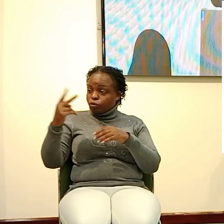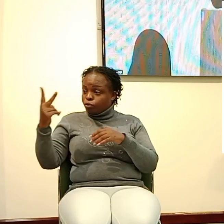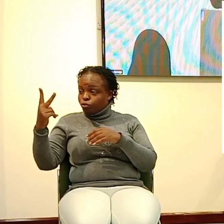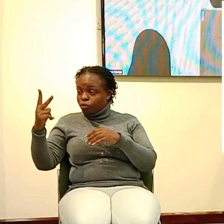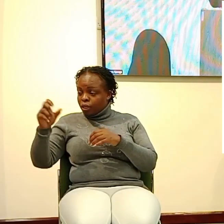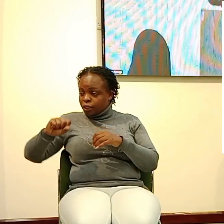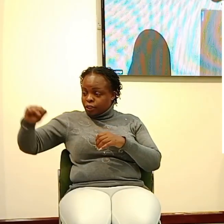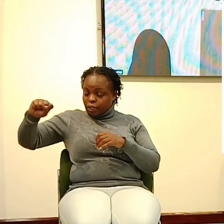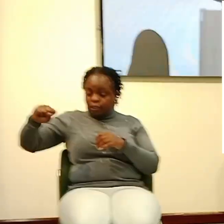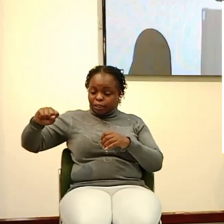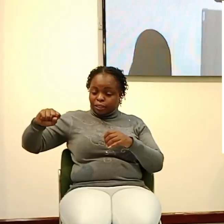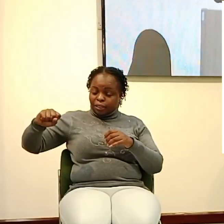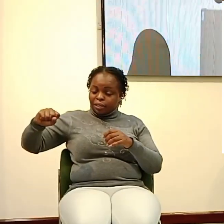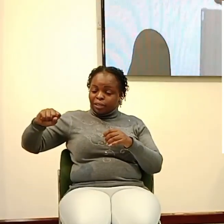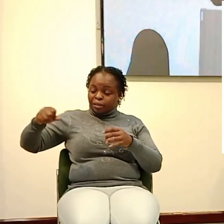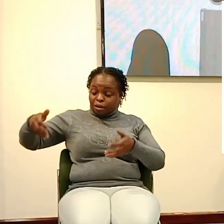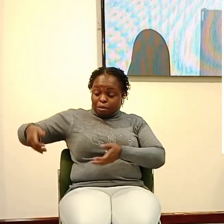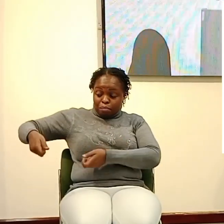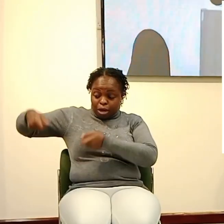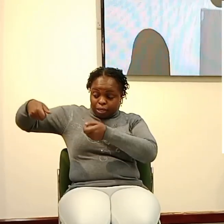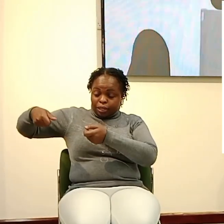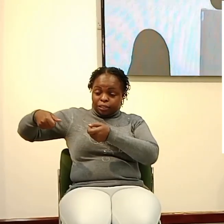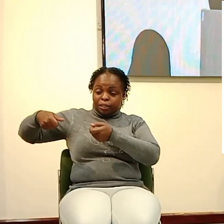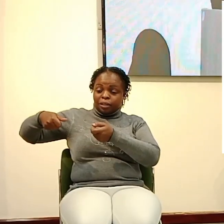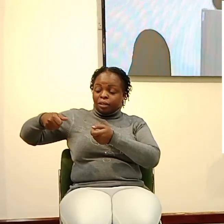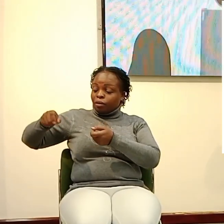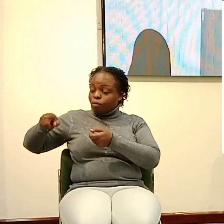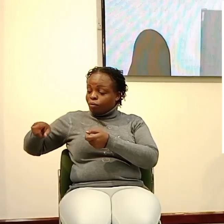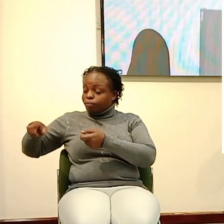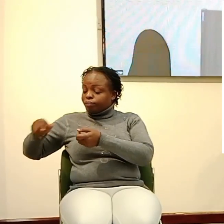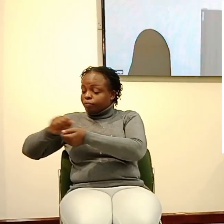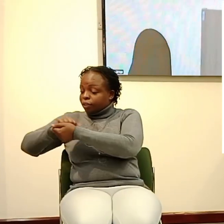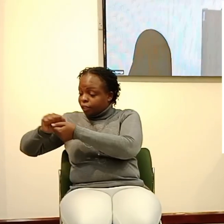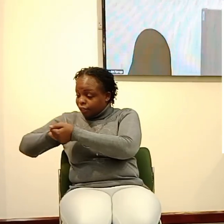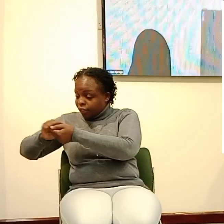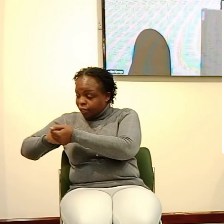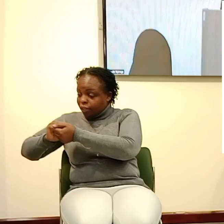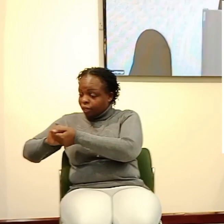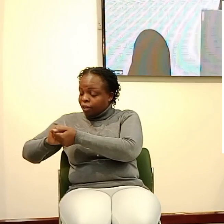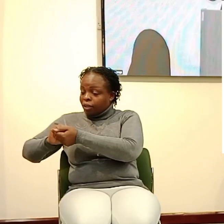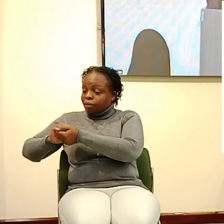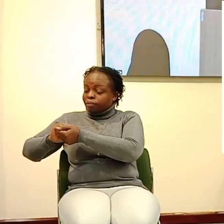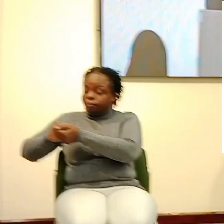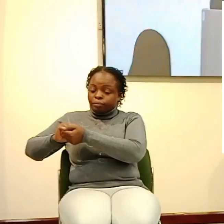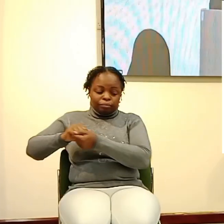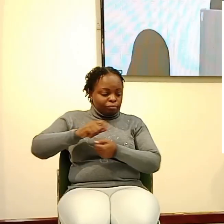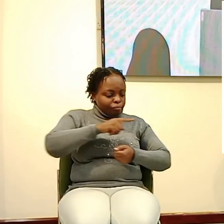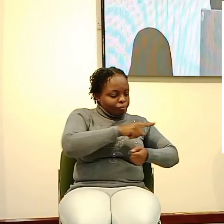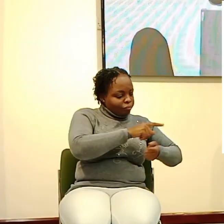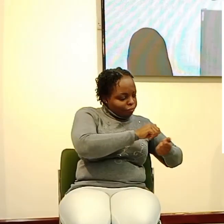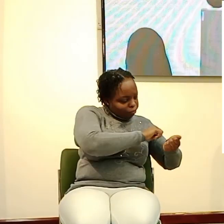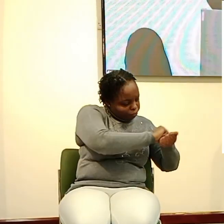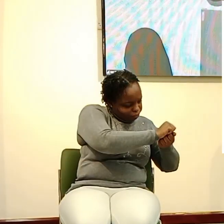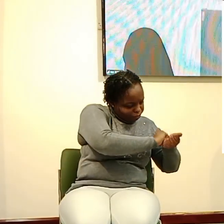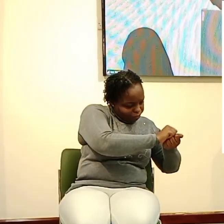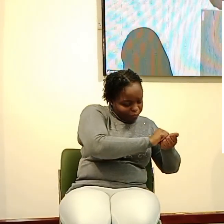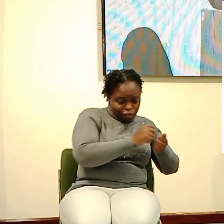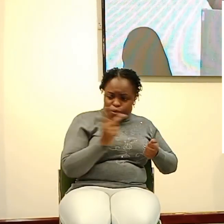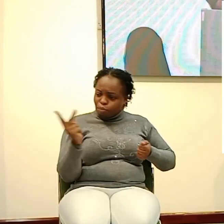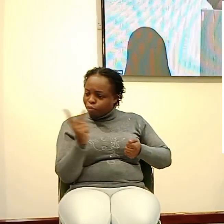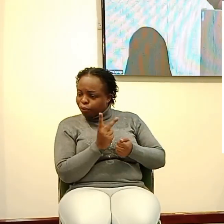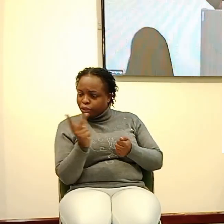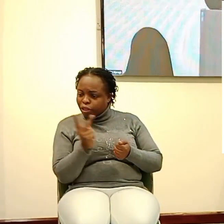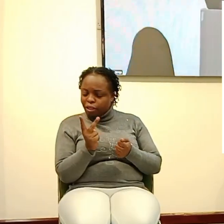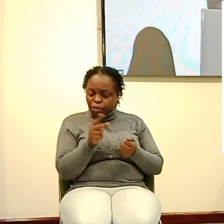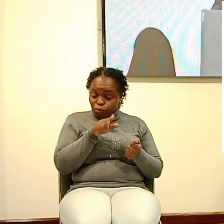buckets and a white sheet. These ones will wash with power foam, these ones will, all of them are women. But the scientist